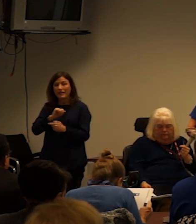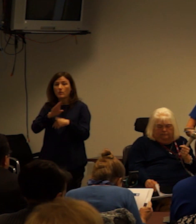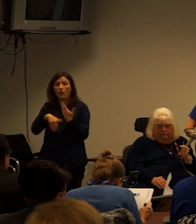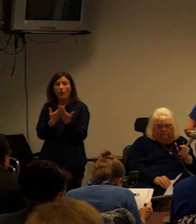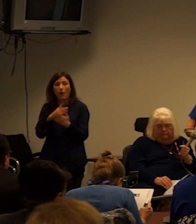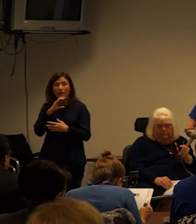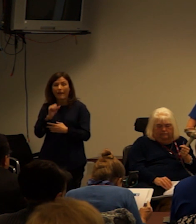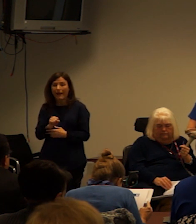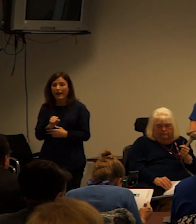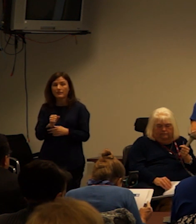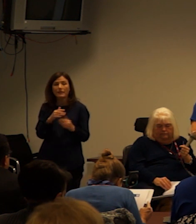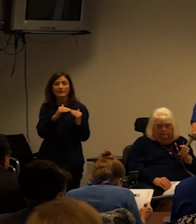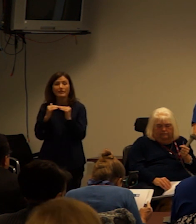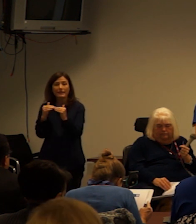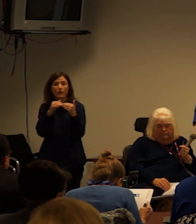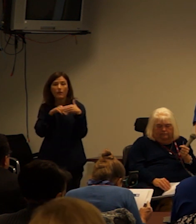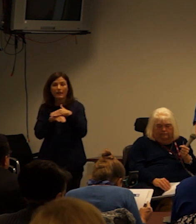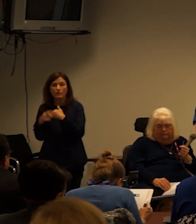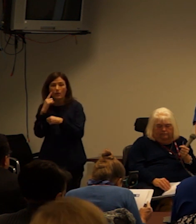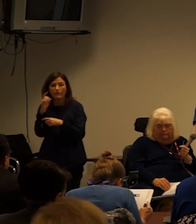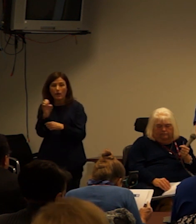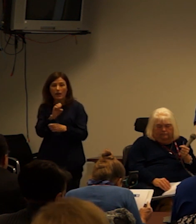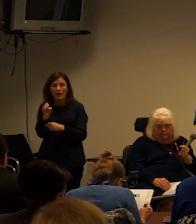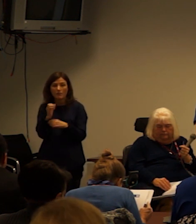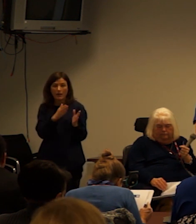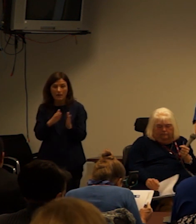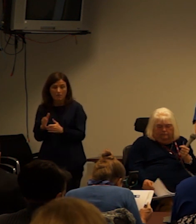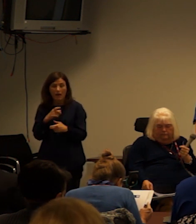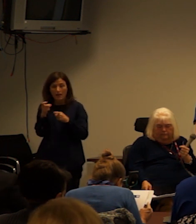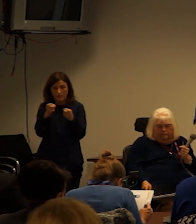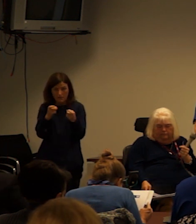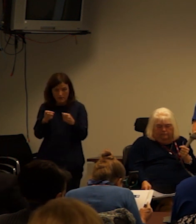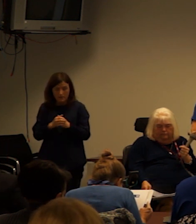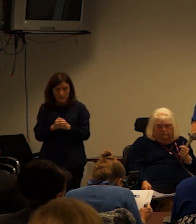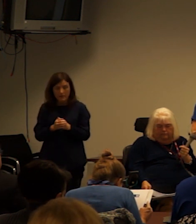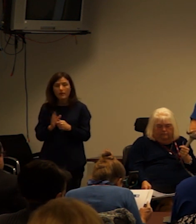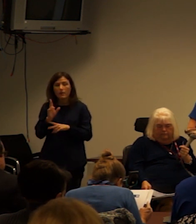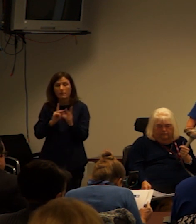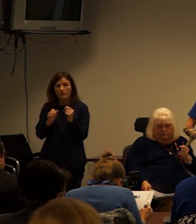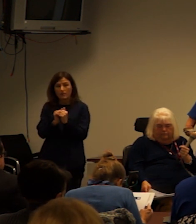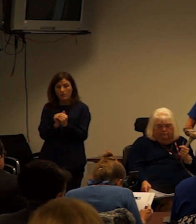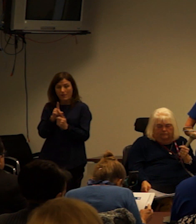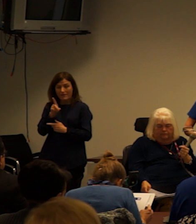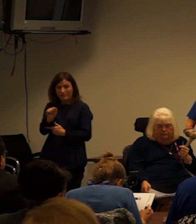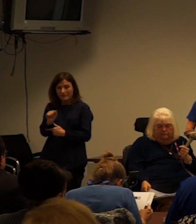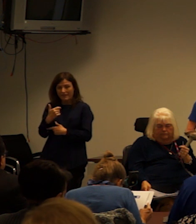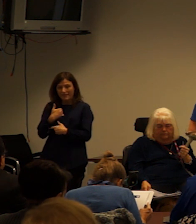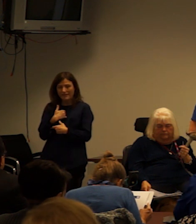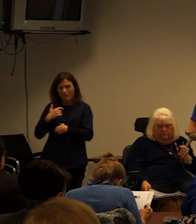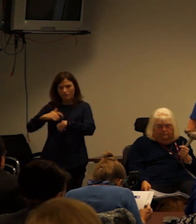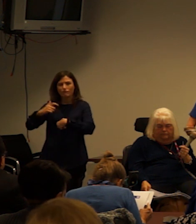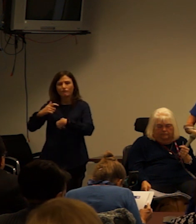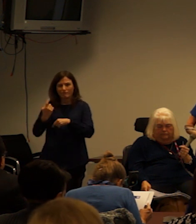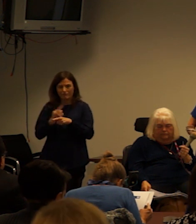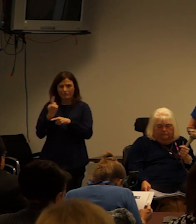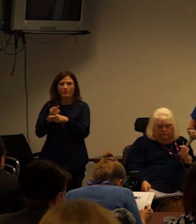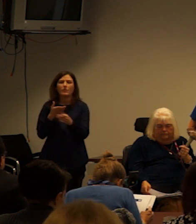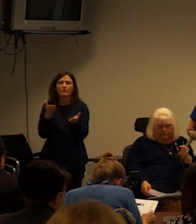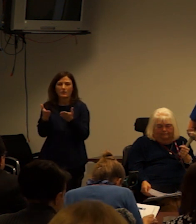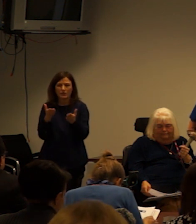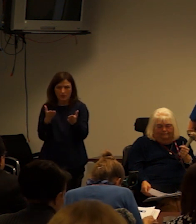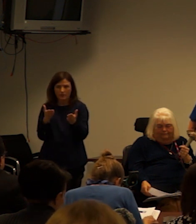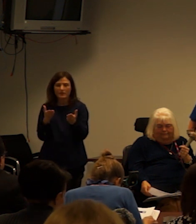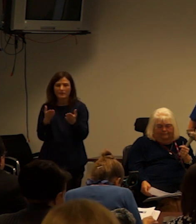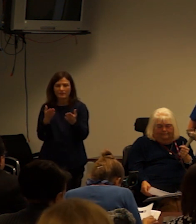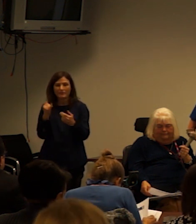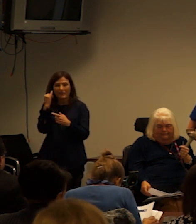provided equal access in emergency preparedness and management, and that people with disabilities get timely and appropriate services